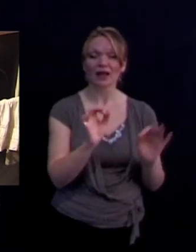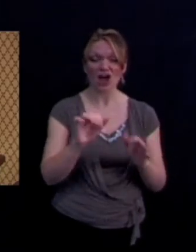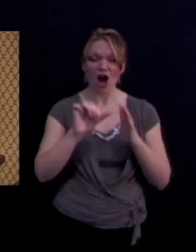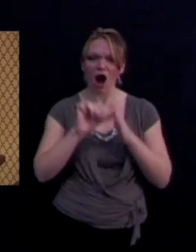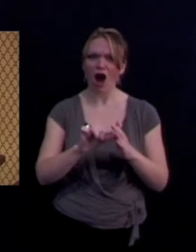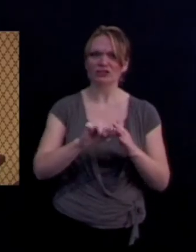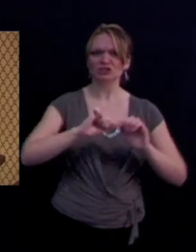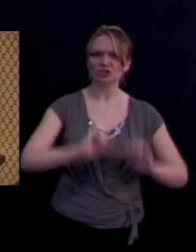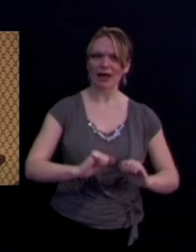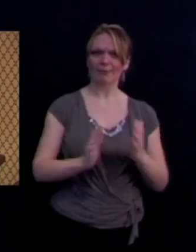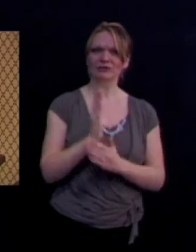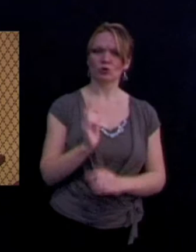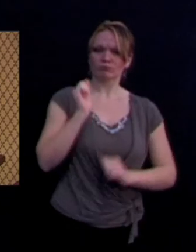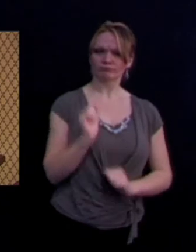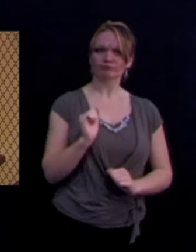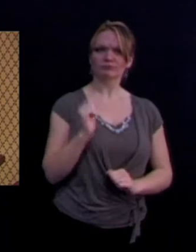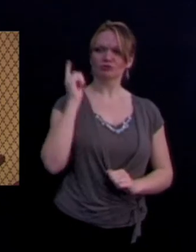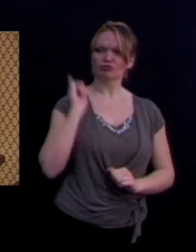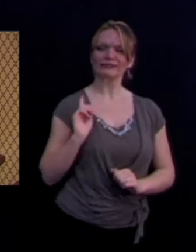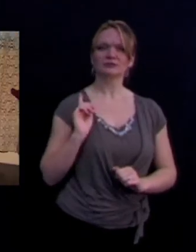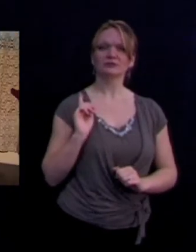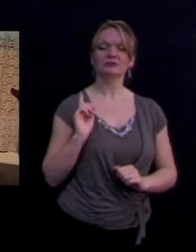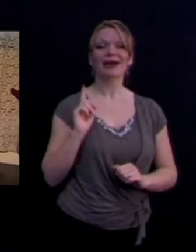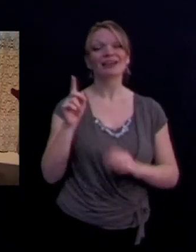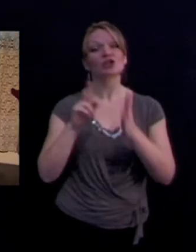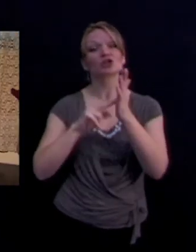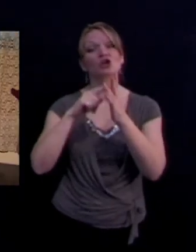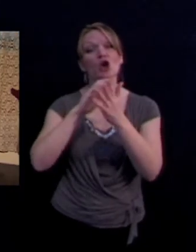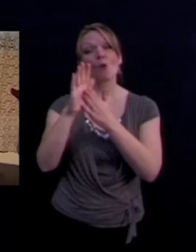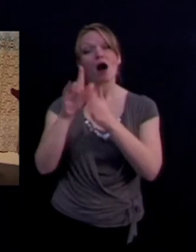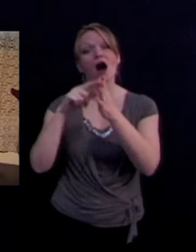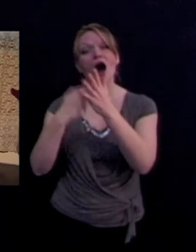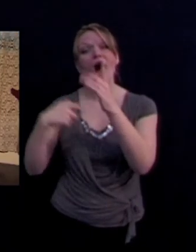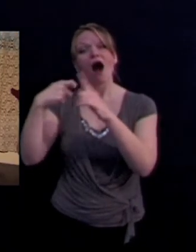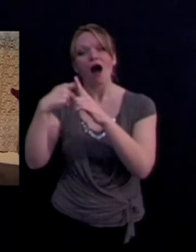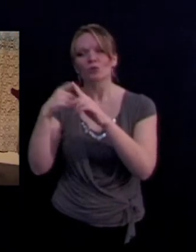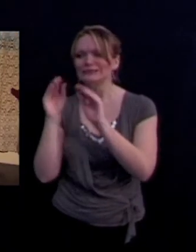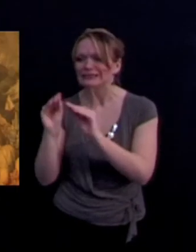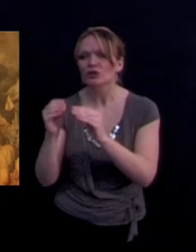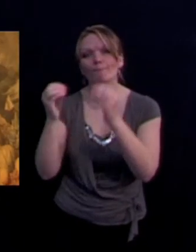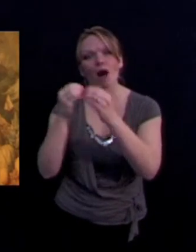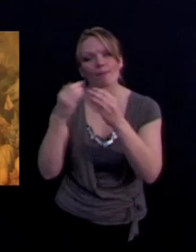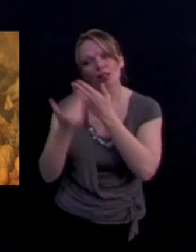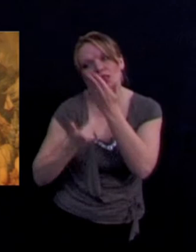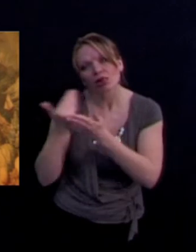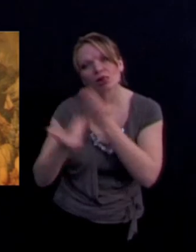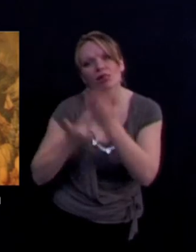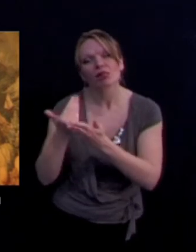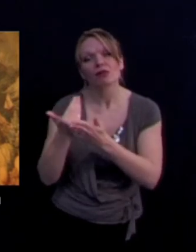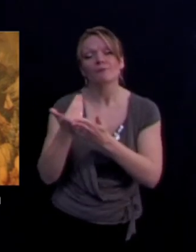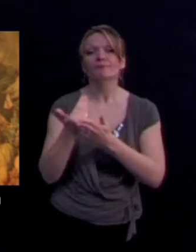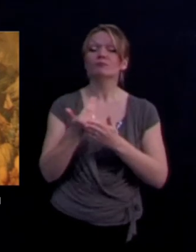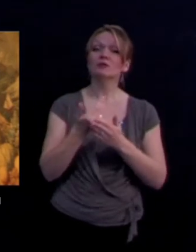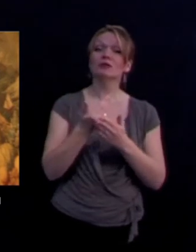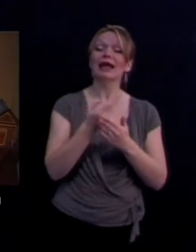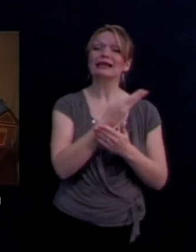and the Noah's Ark helped teach children biblical stories. In some households, these were the only type of toys children were